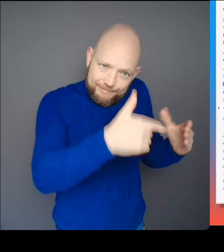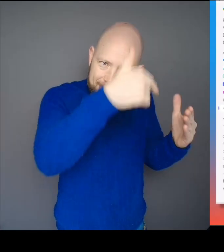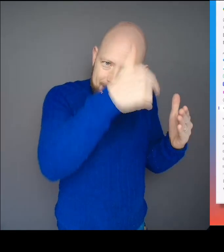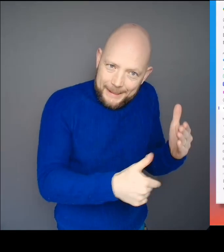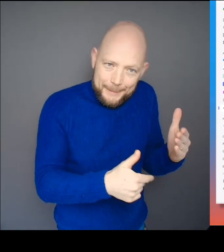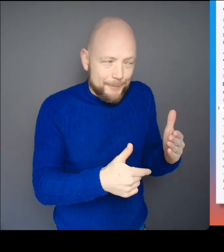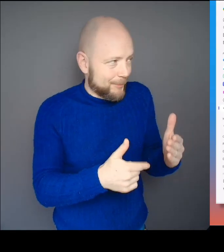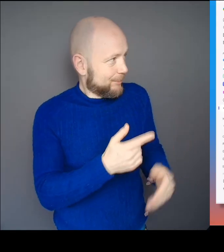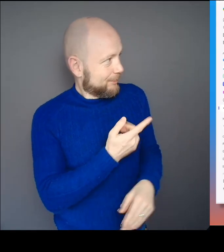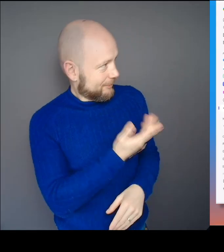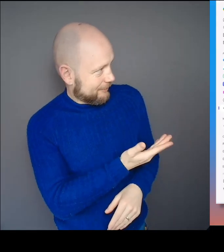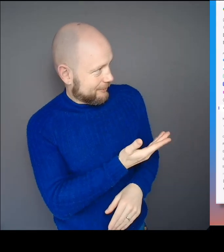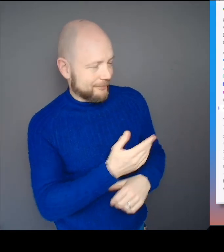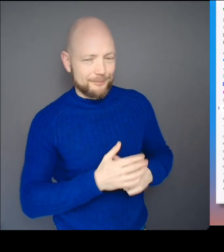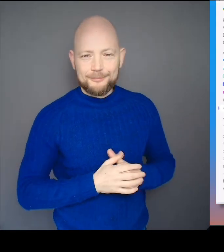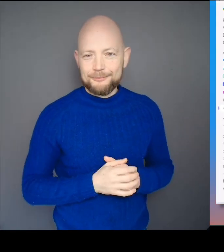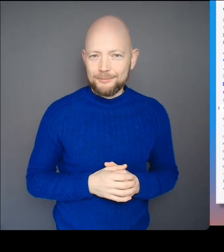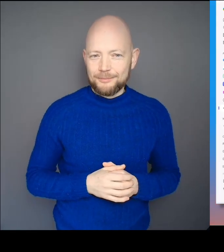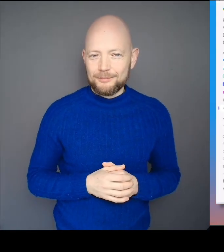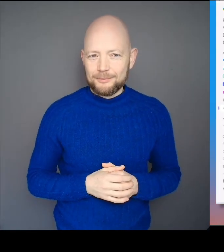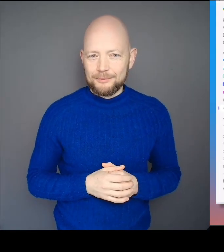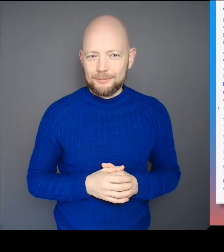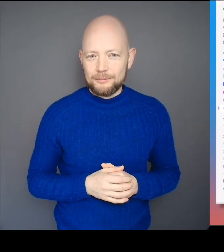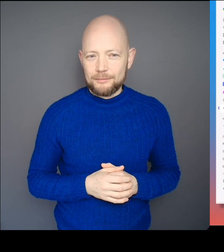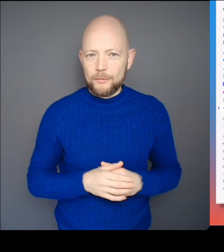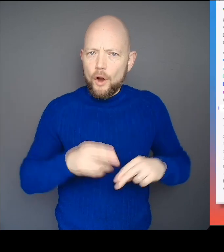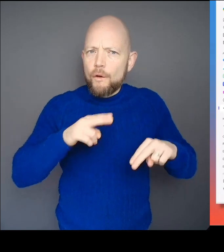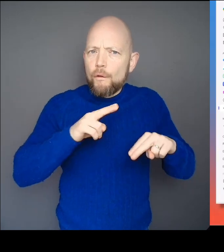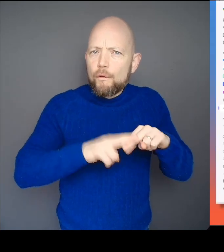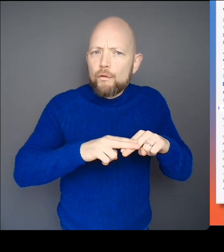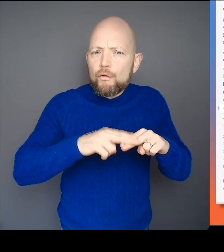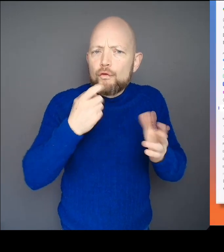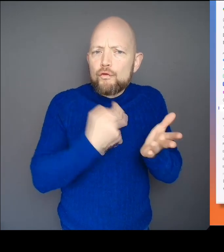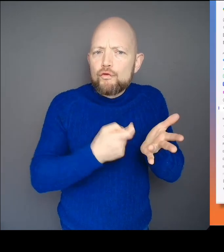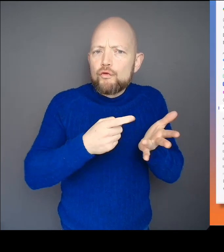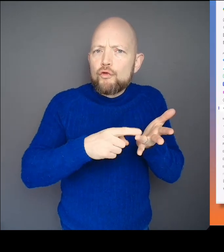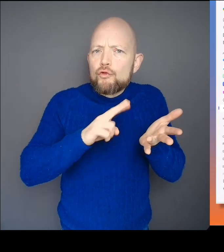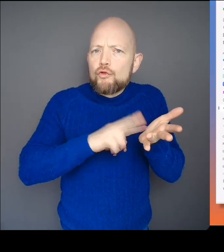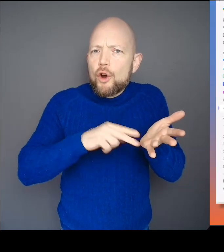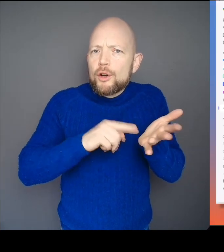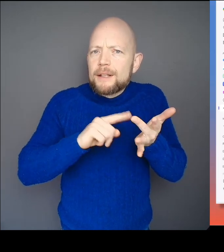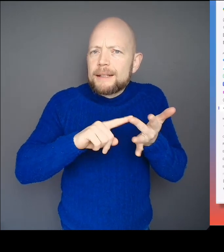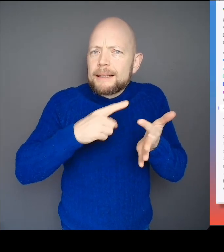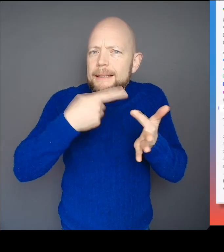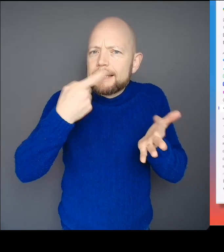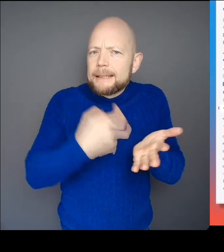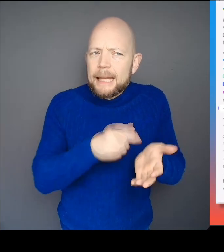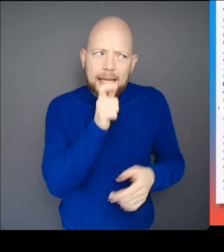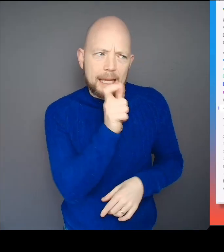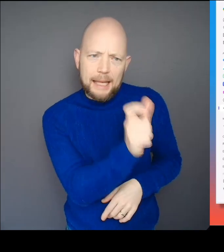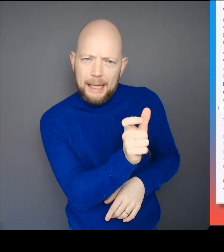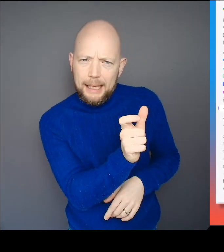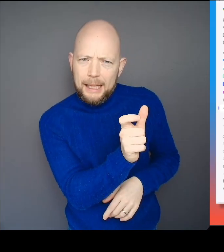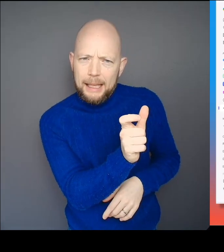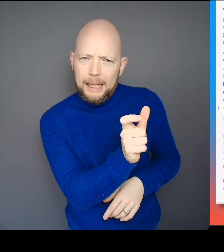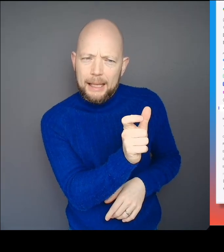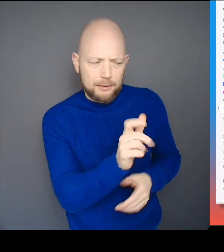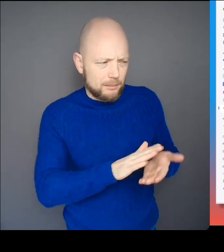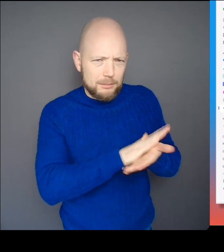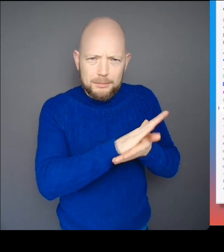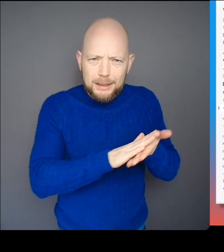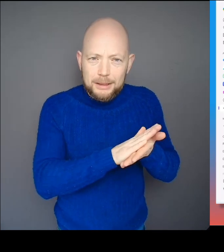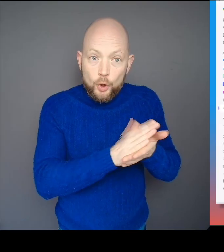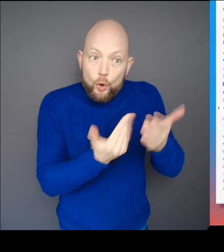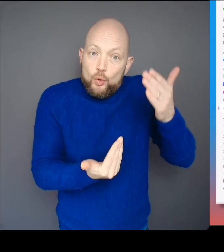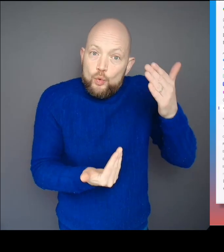that's designed to give you particular feedback on those things. Anything that is called Frontier, and there are quite a lot of them here. I'll have some more